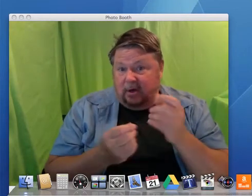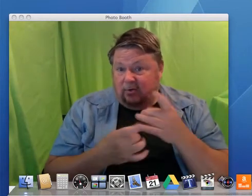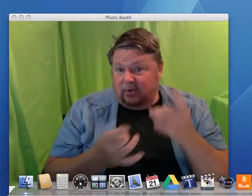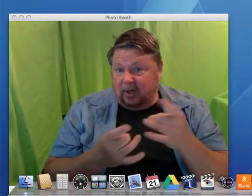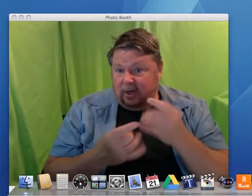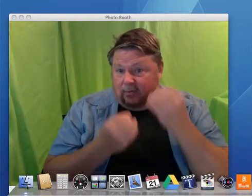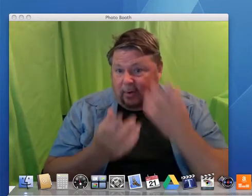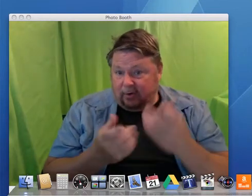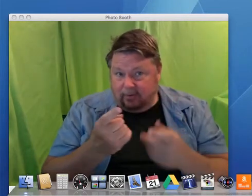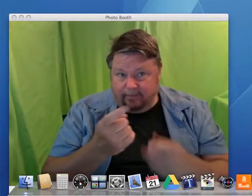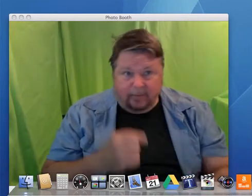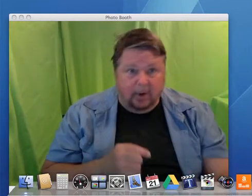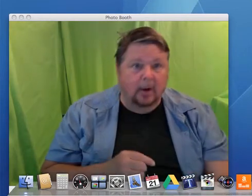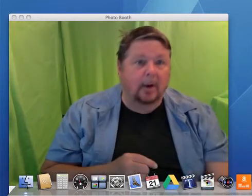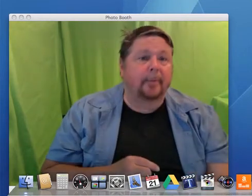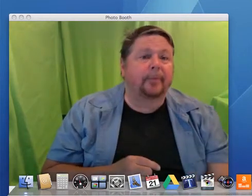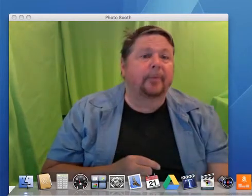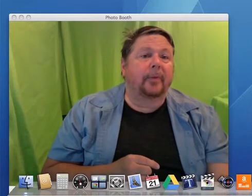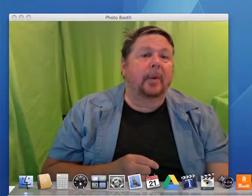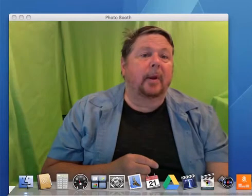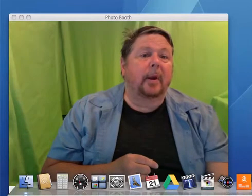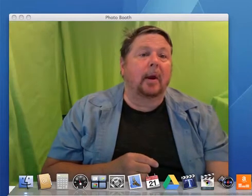find interesting information.